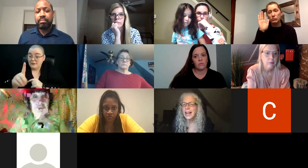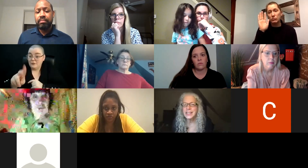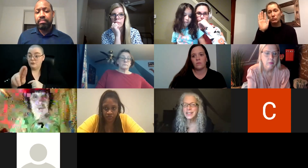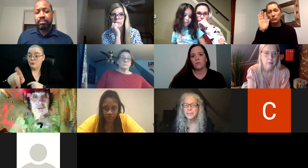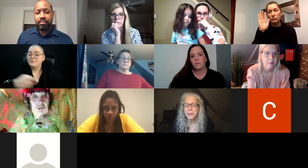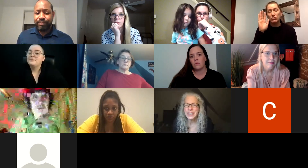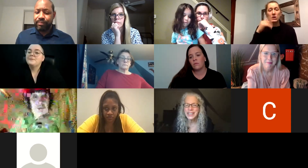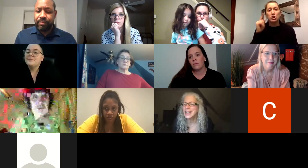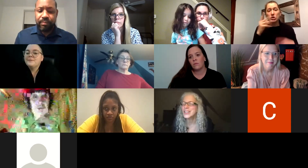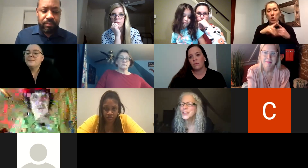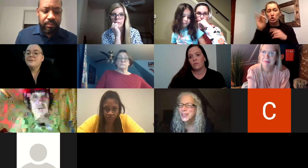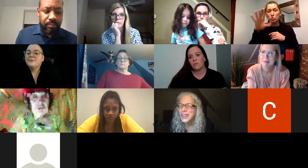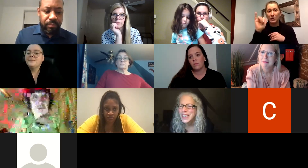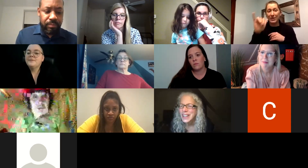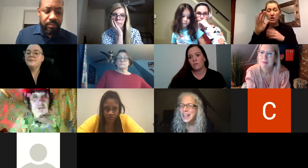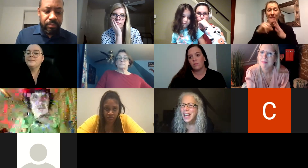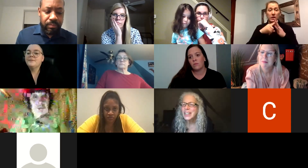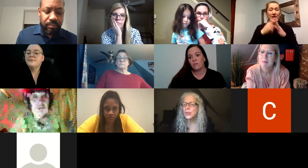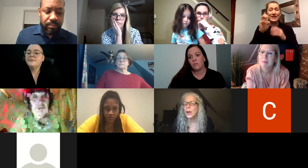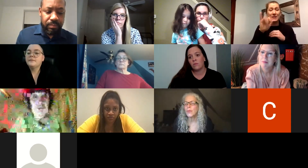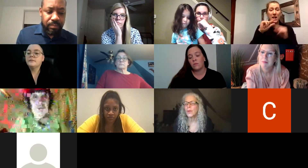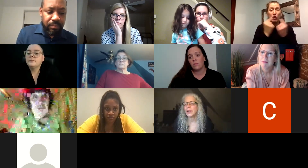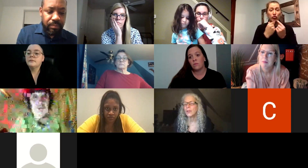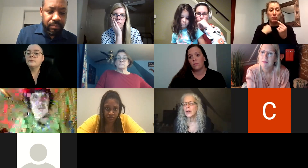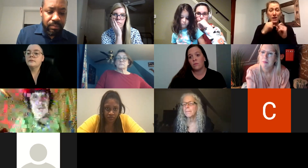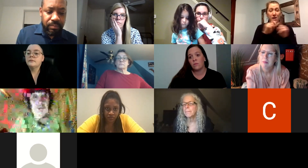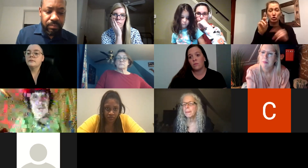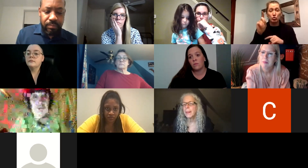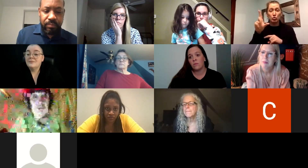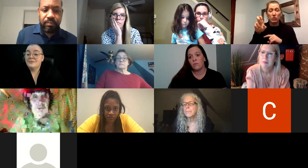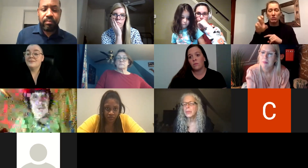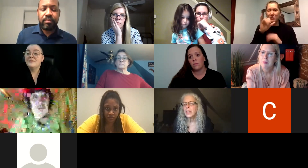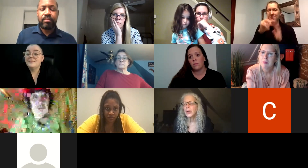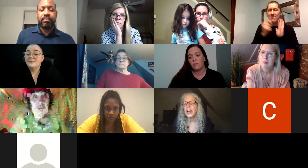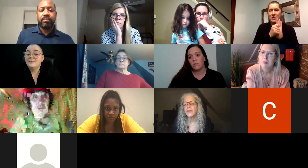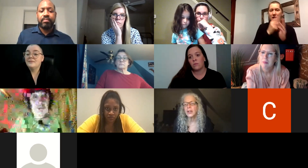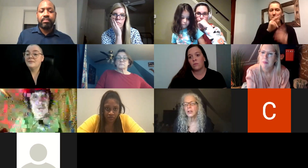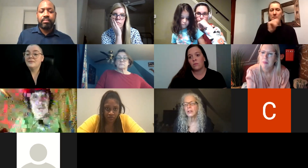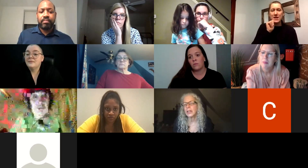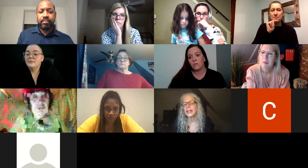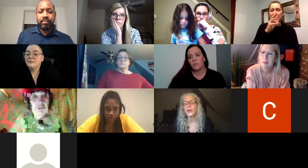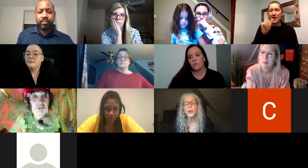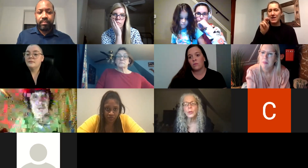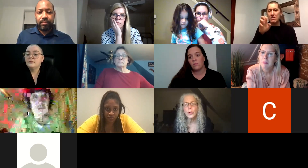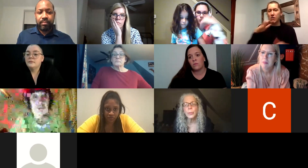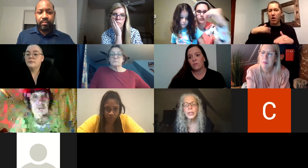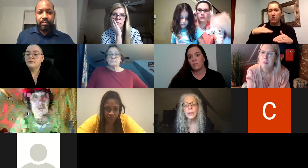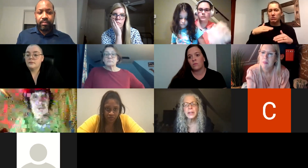last points? Yes, Drew. I just want to throw out, if we could have like a Google group or something like